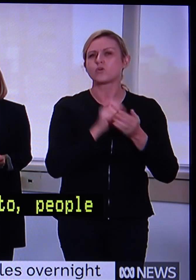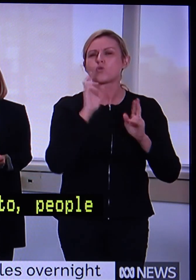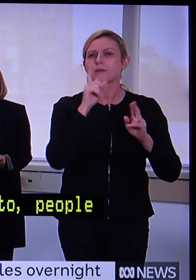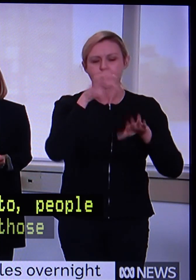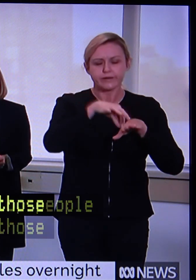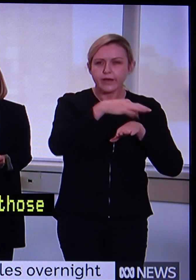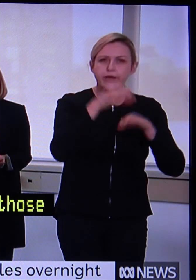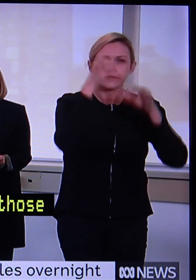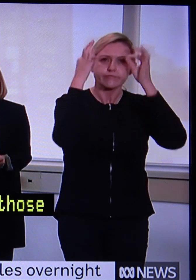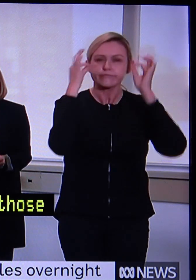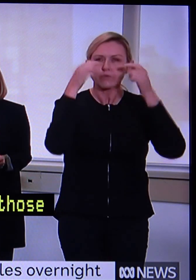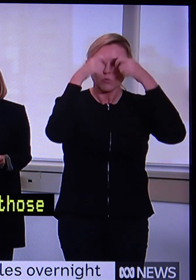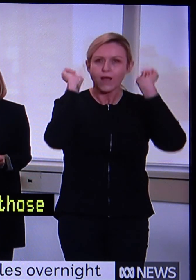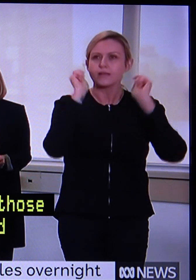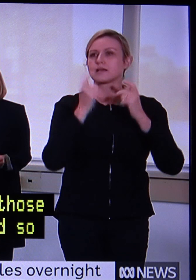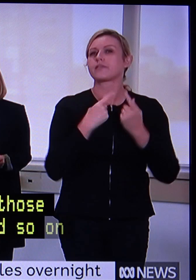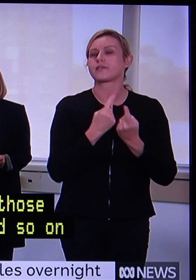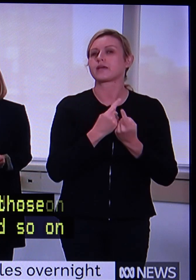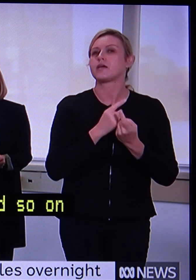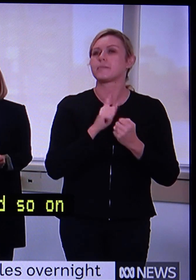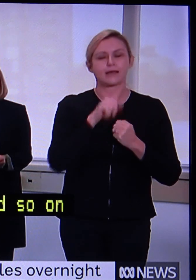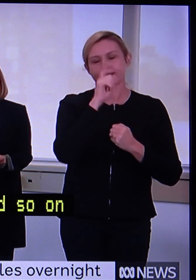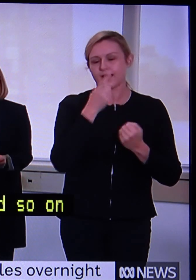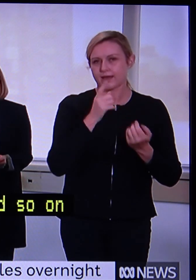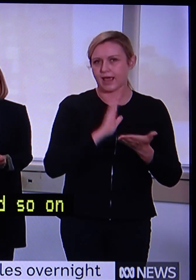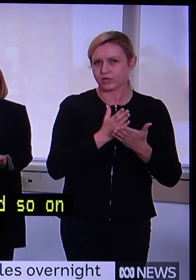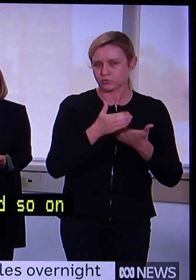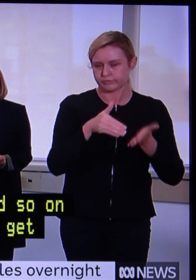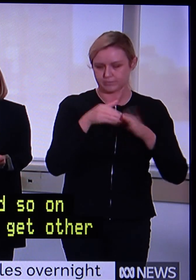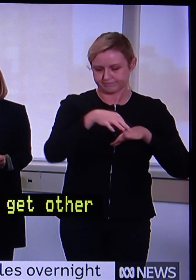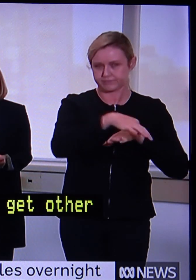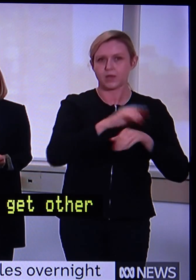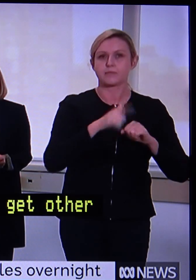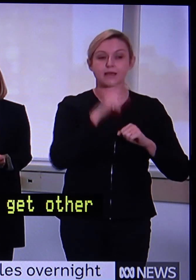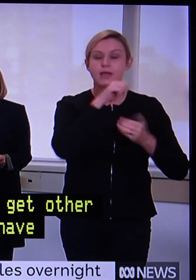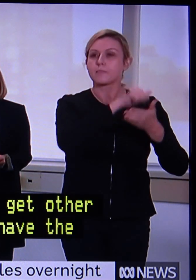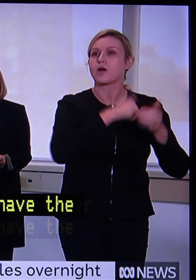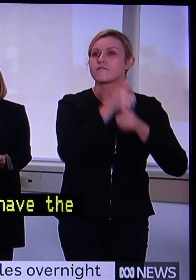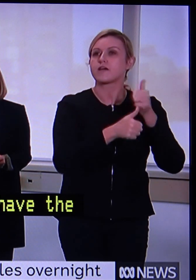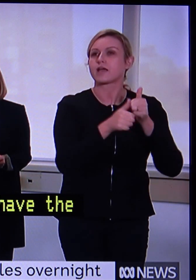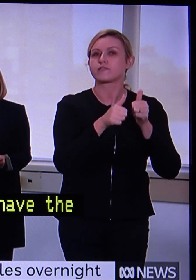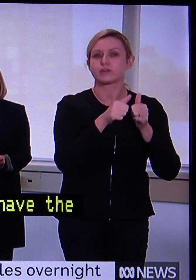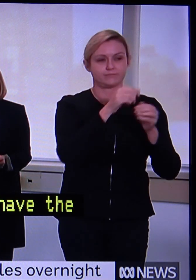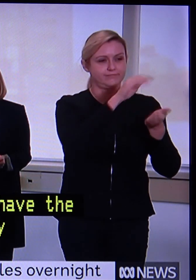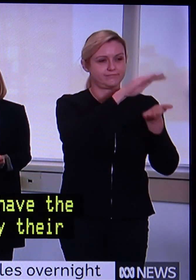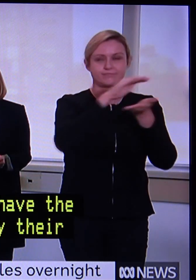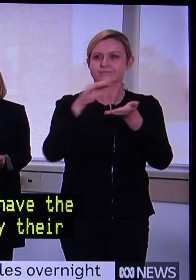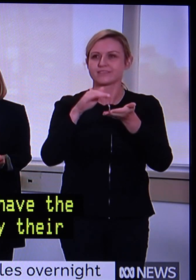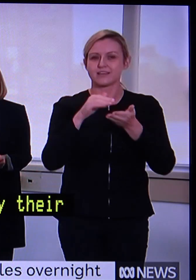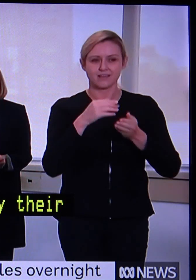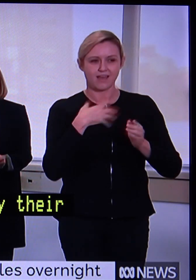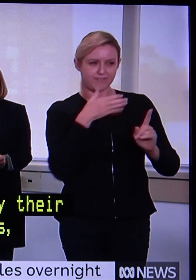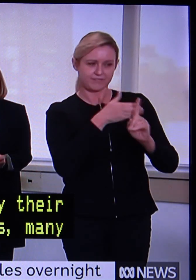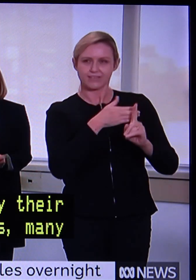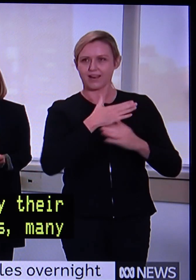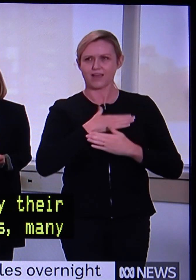get other services, but they will have the capacity to go in and buy their favourite retail products. Many people have a particular beauty salon, or